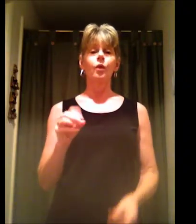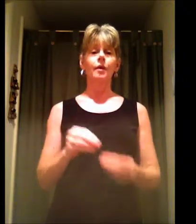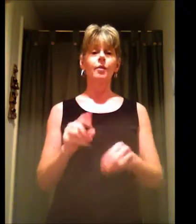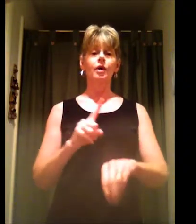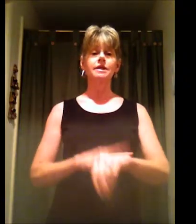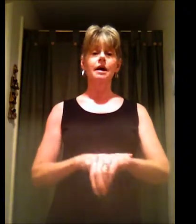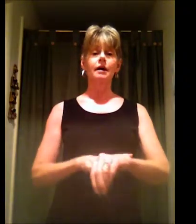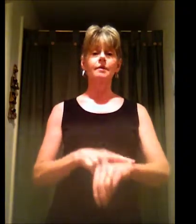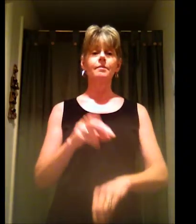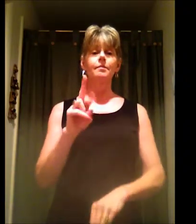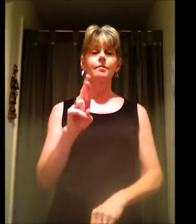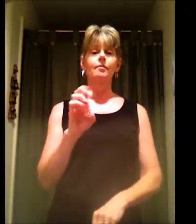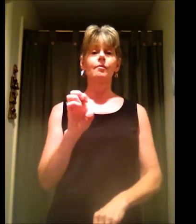One more time.